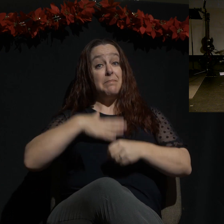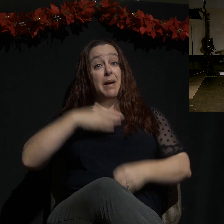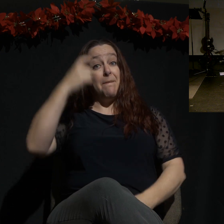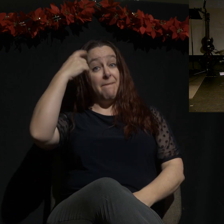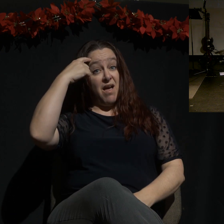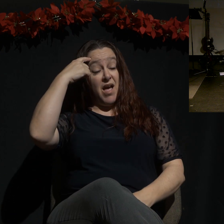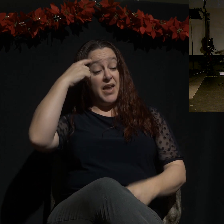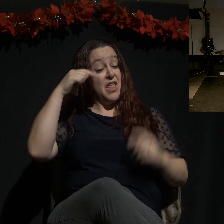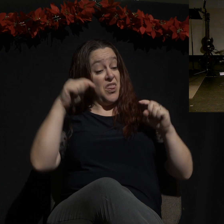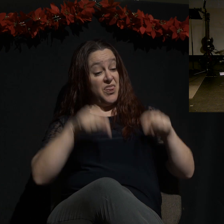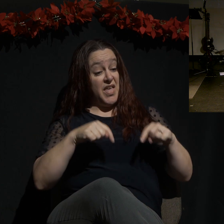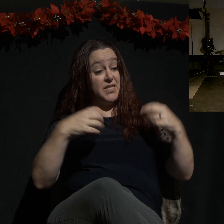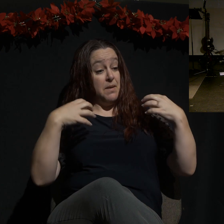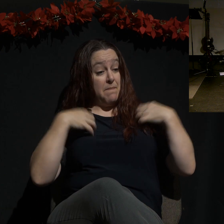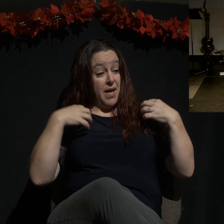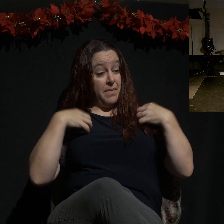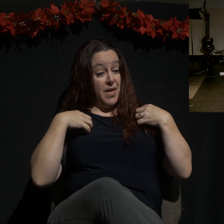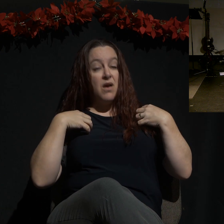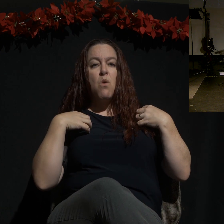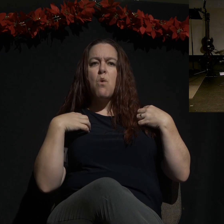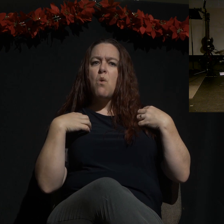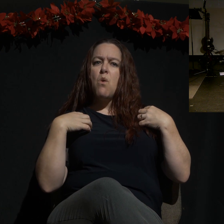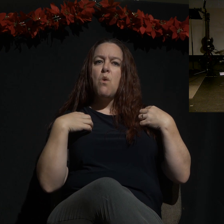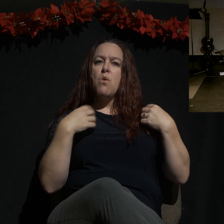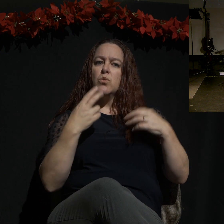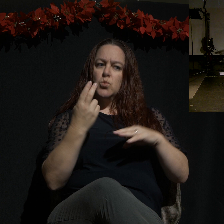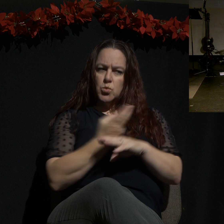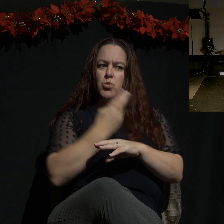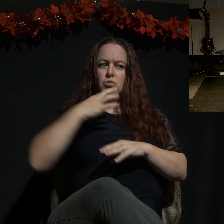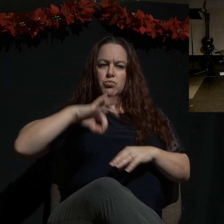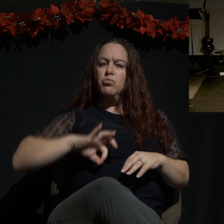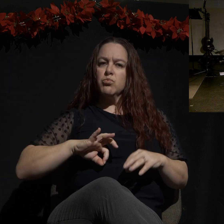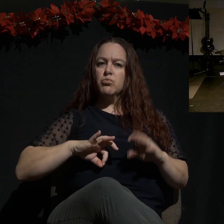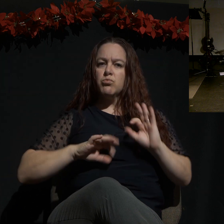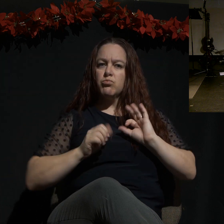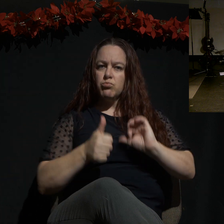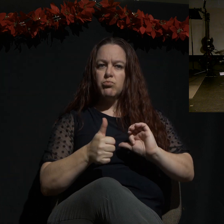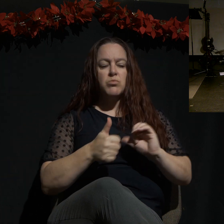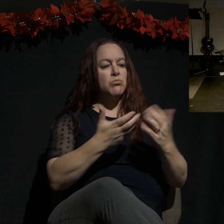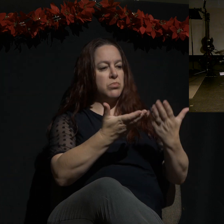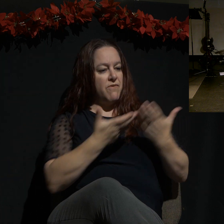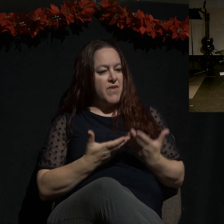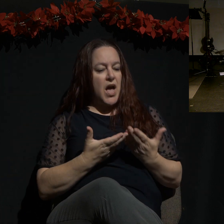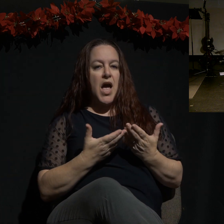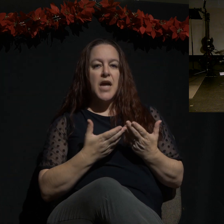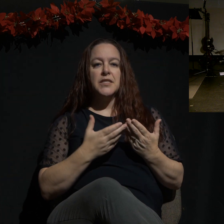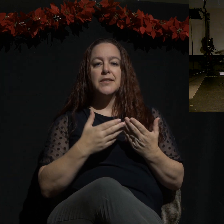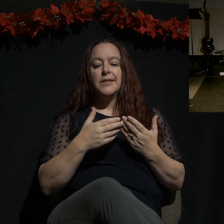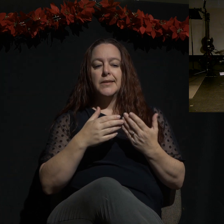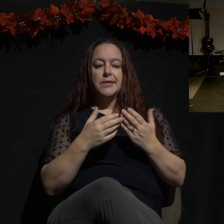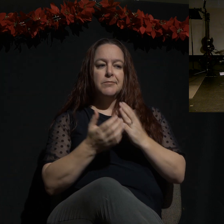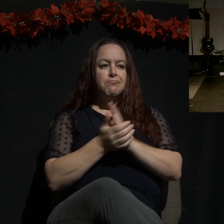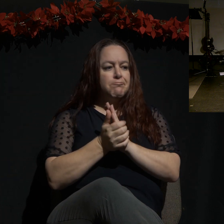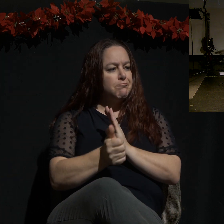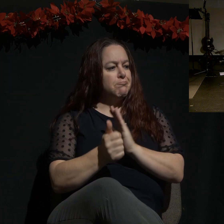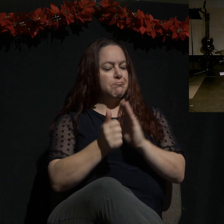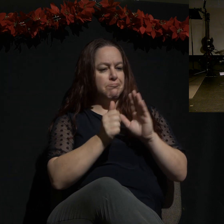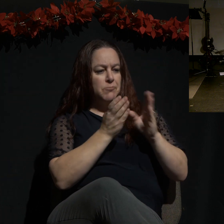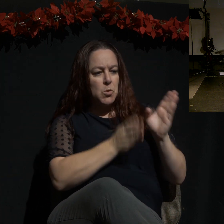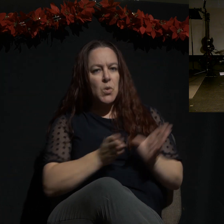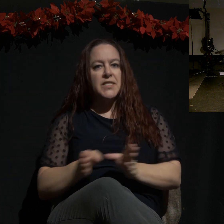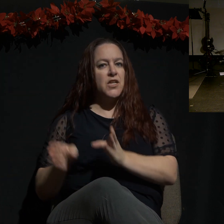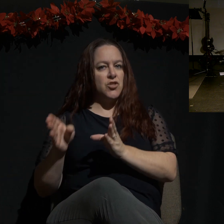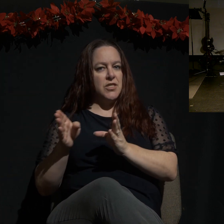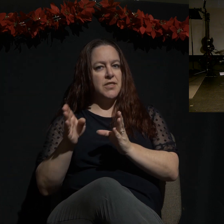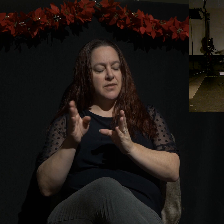mind, this backpack is useful. This backpack provides utility, and because